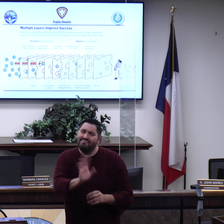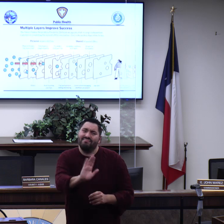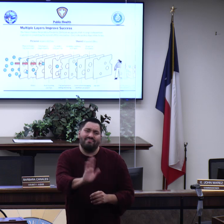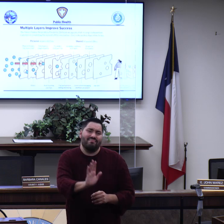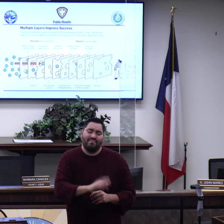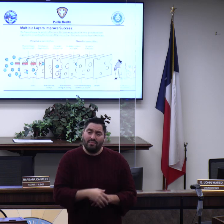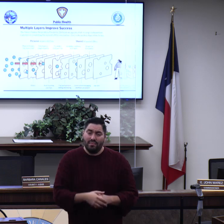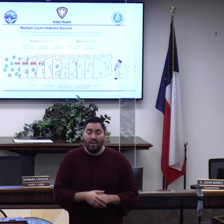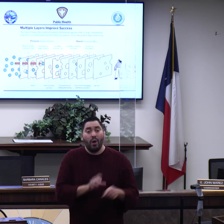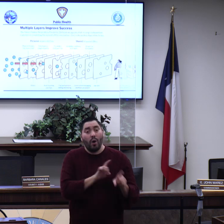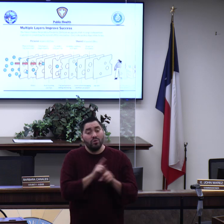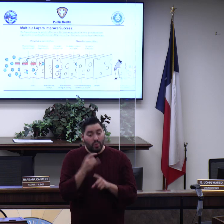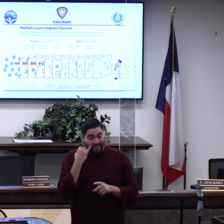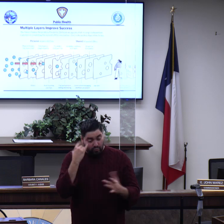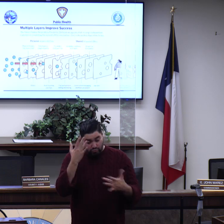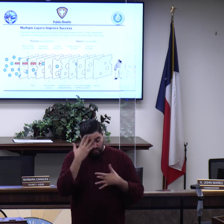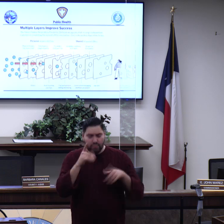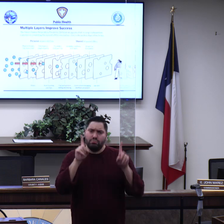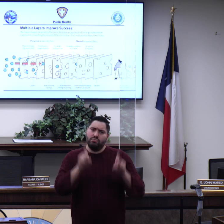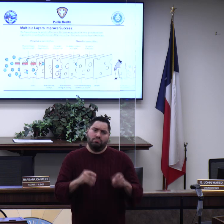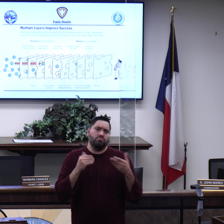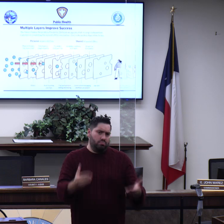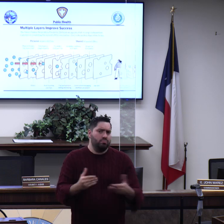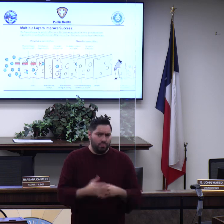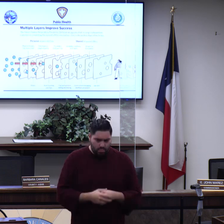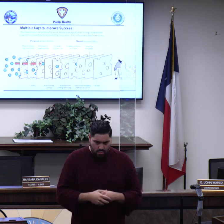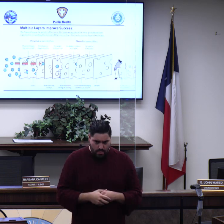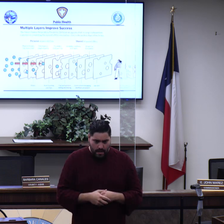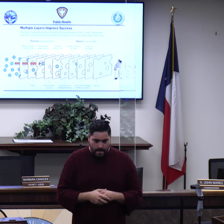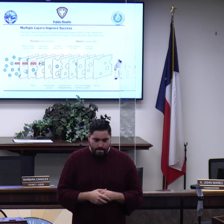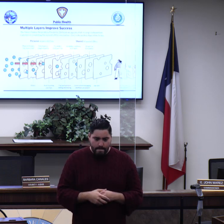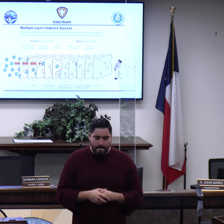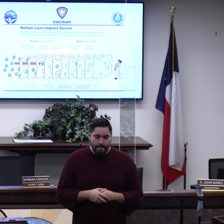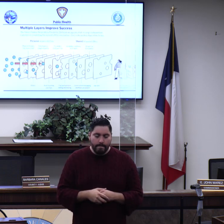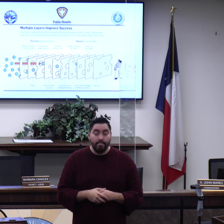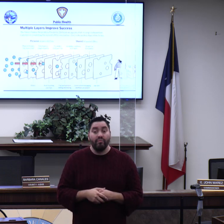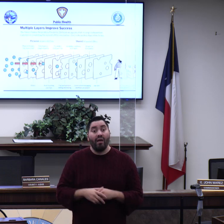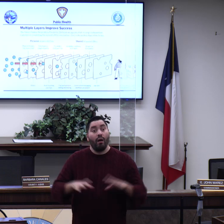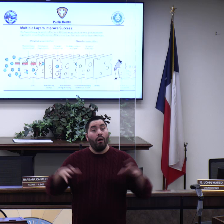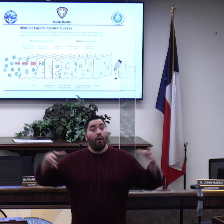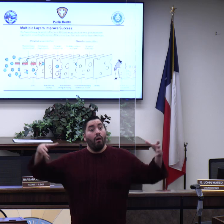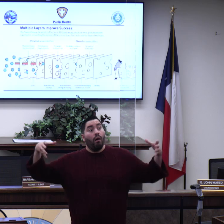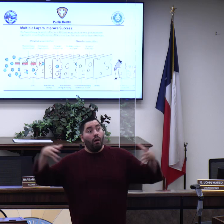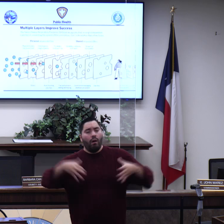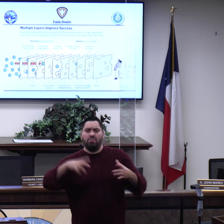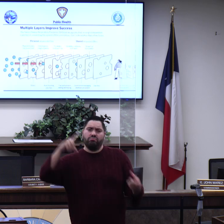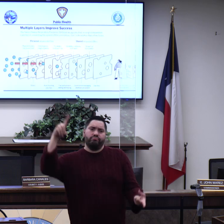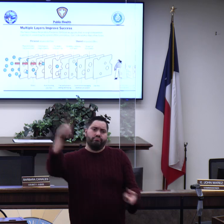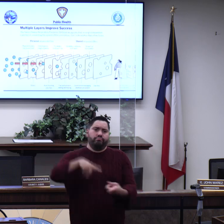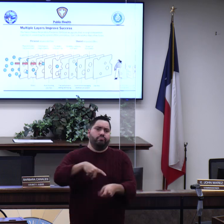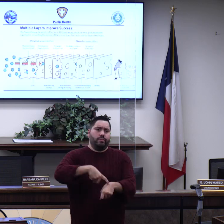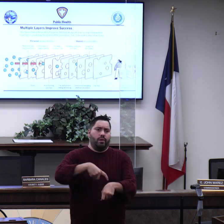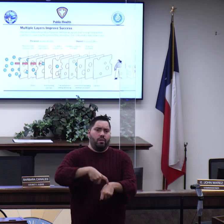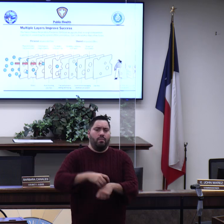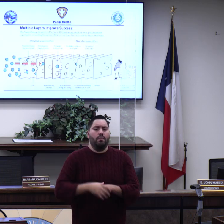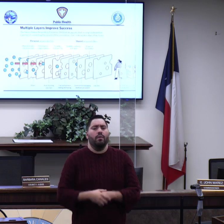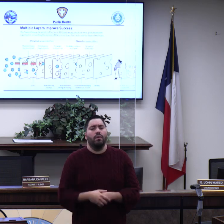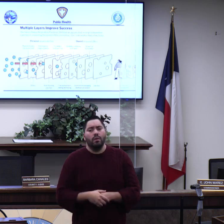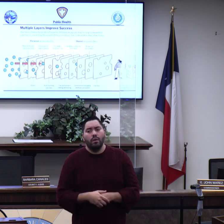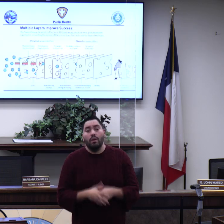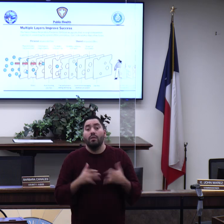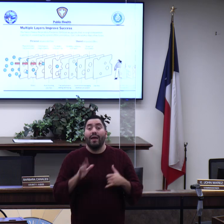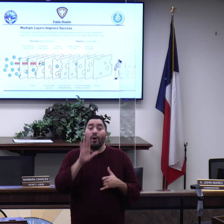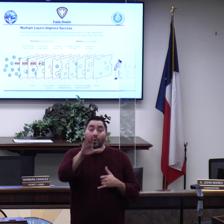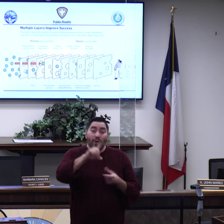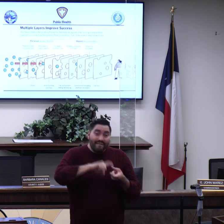getting tested when you're sick, decrease the amount of time spent in congregate settings, visit with friends and